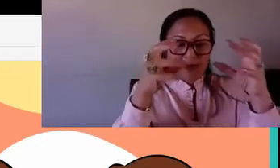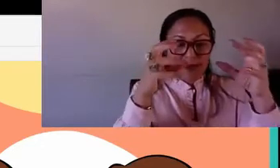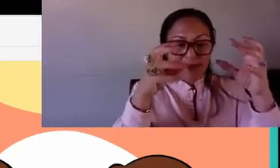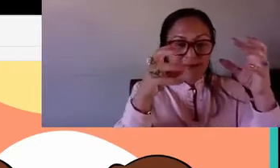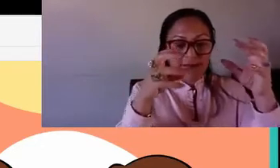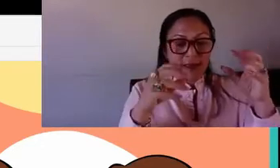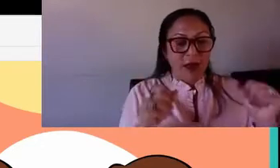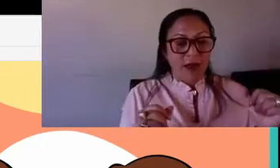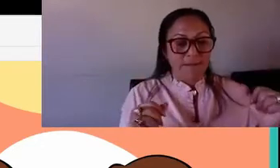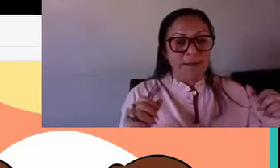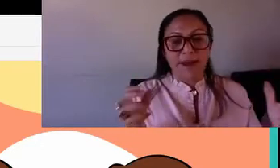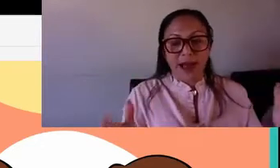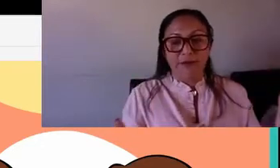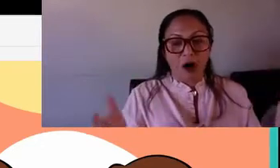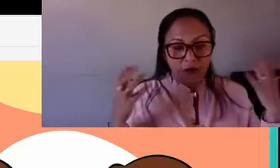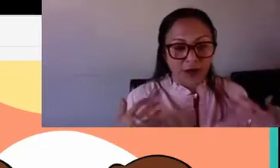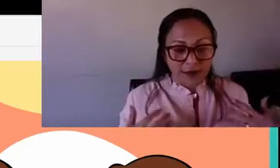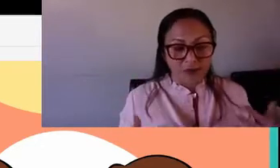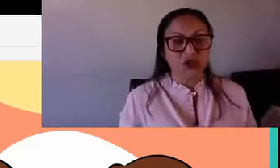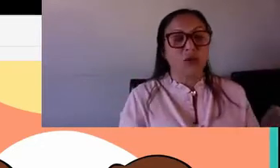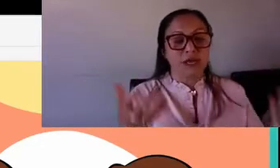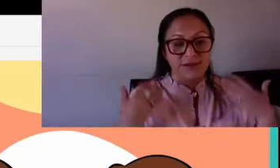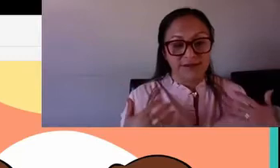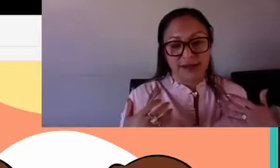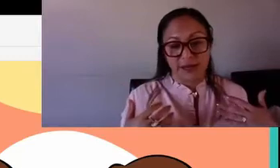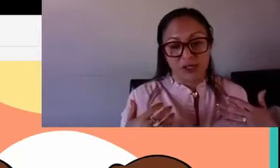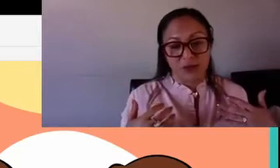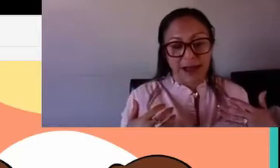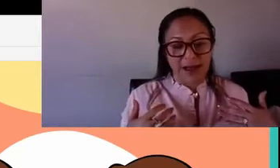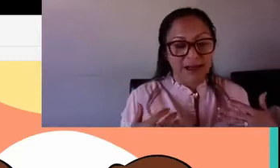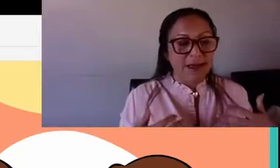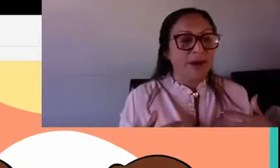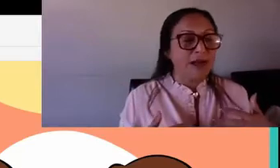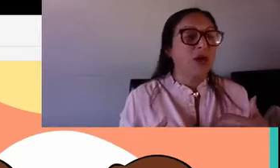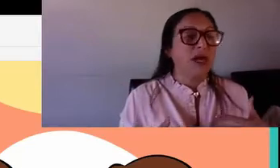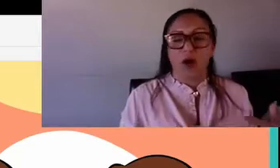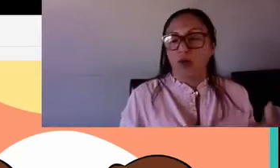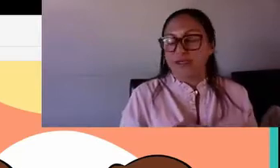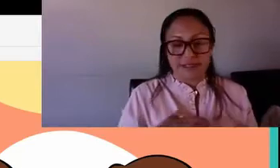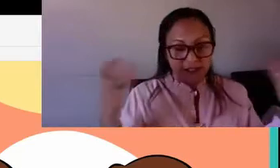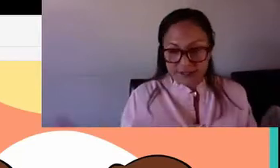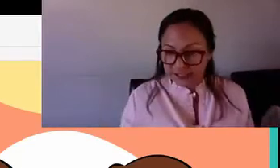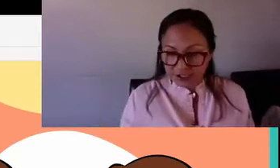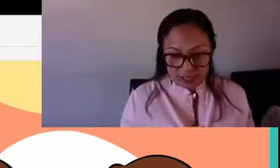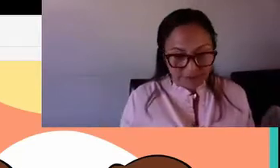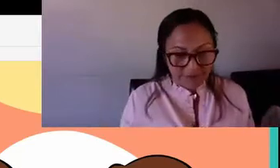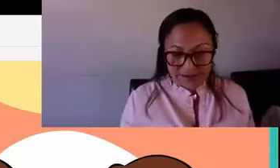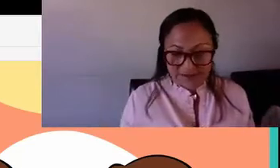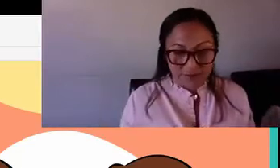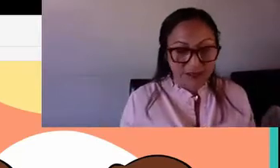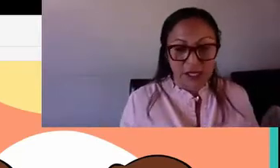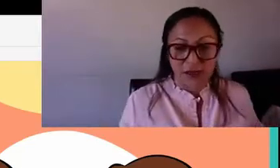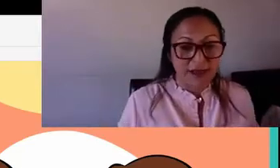their hands, they might have a harder time showing you the sign language back, but you can always still teach them if